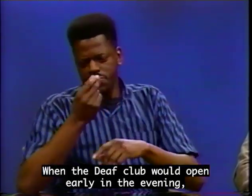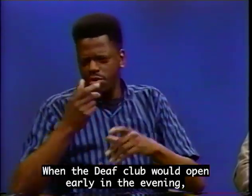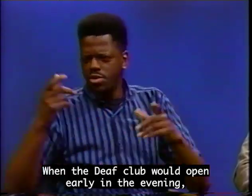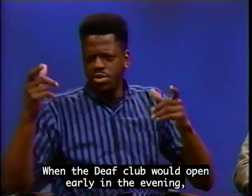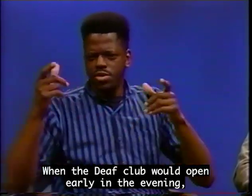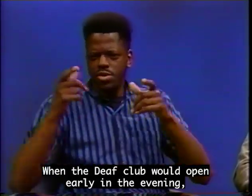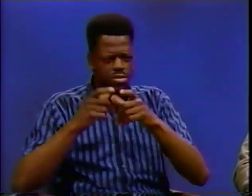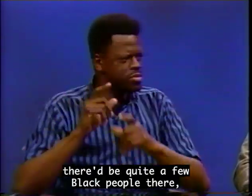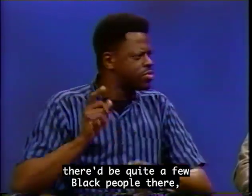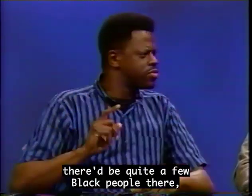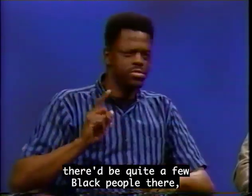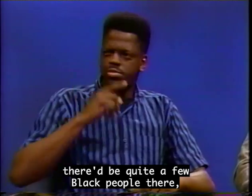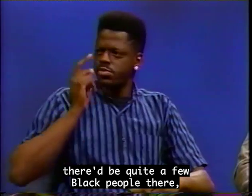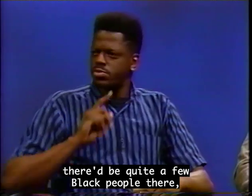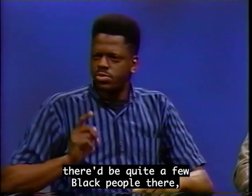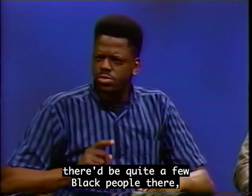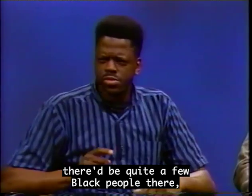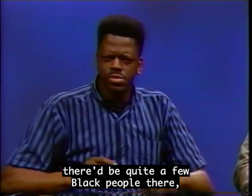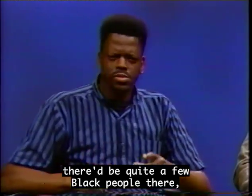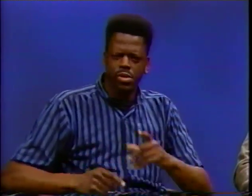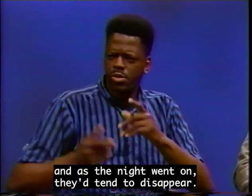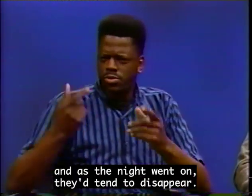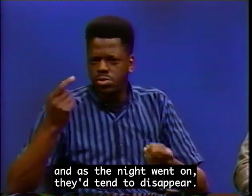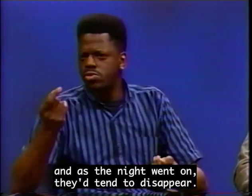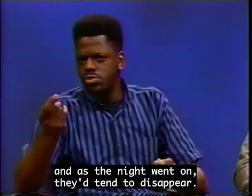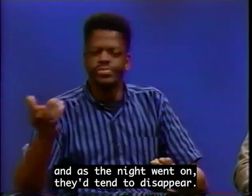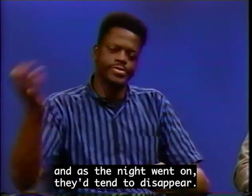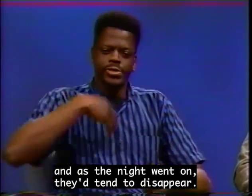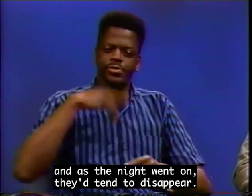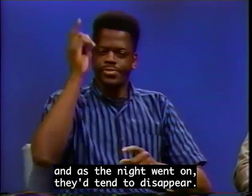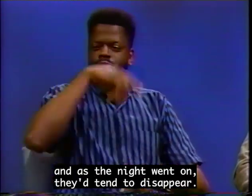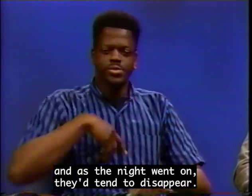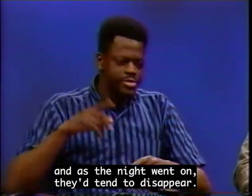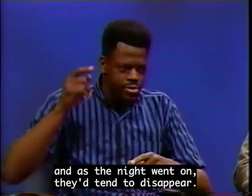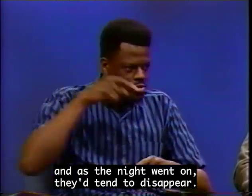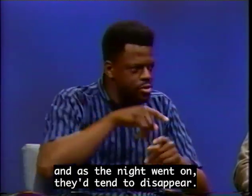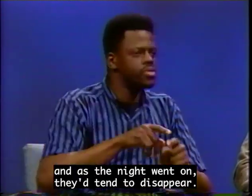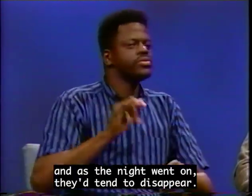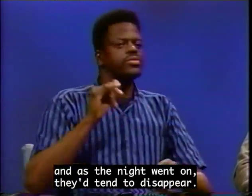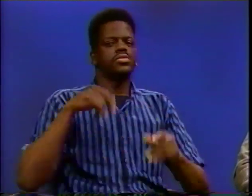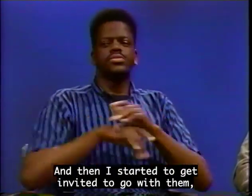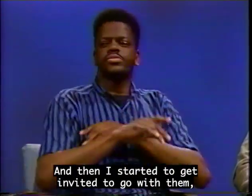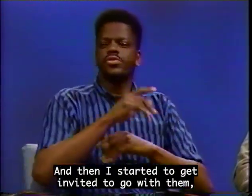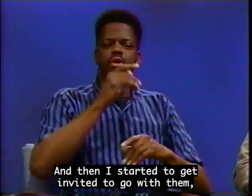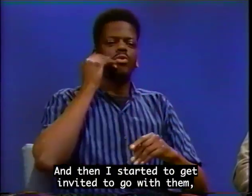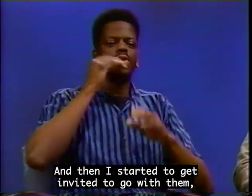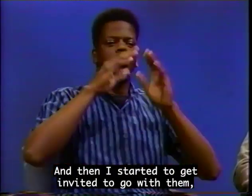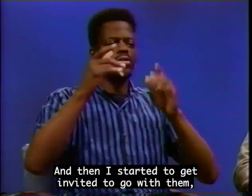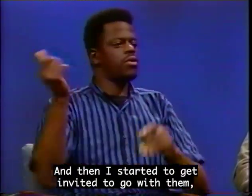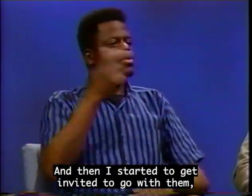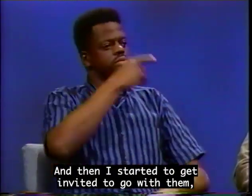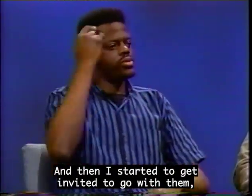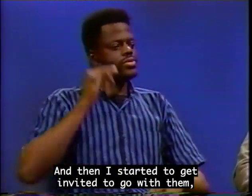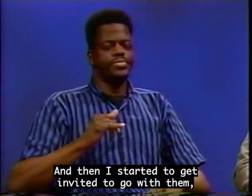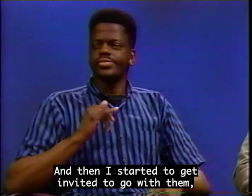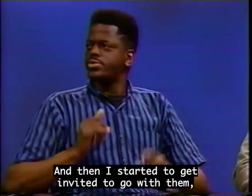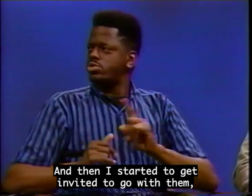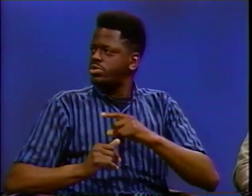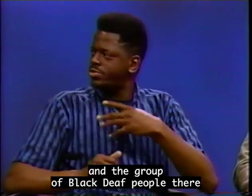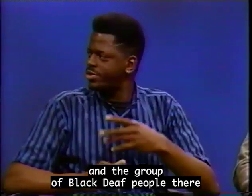open early in the evening, there'd be quite a few black people there, and as the night went on, they'd tend to disappear, and then I started to get invited to go with them.